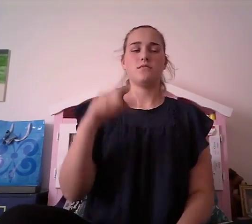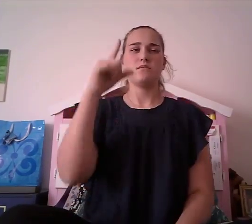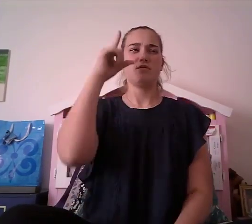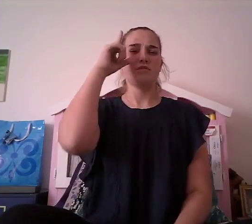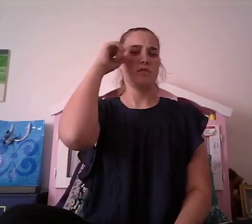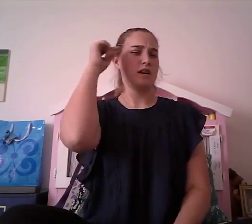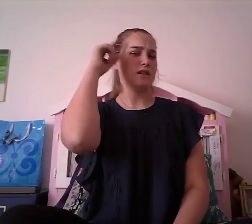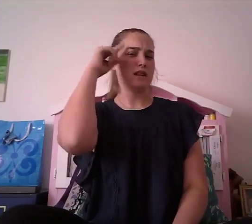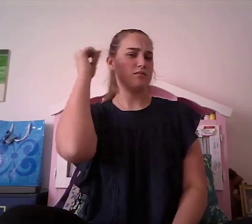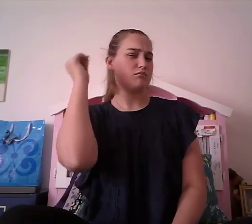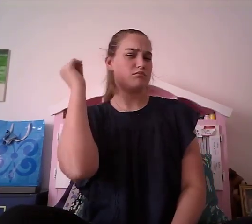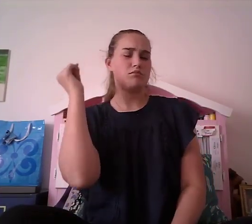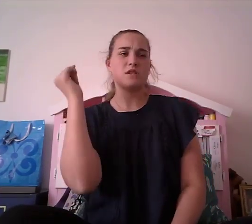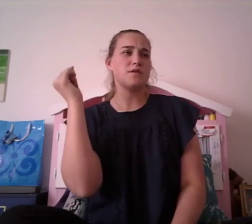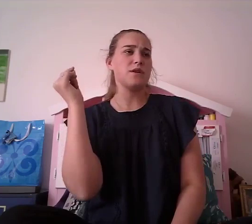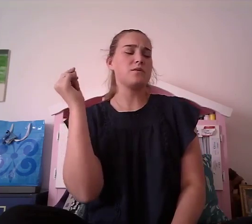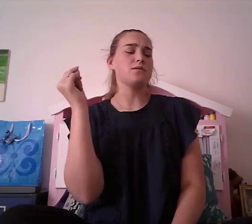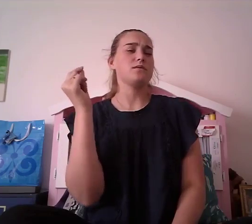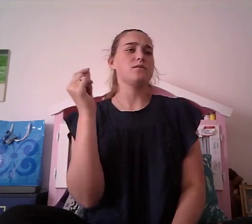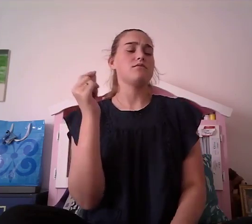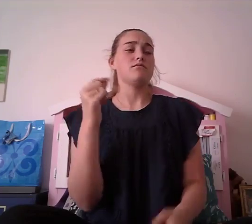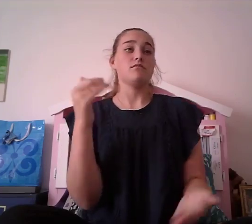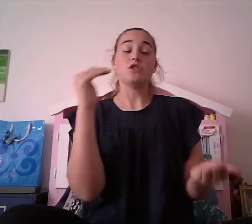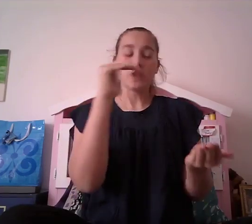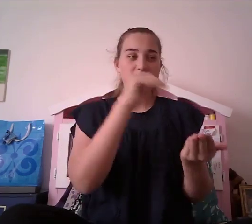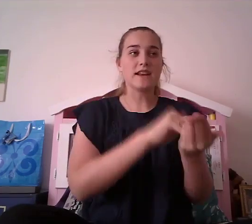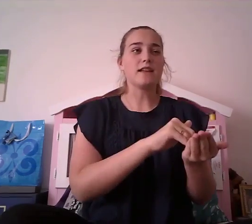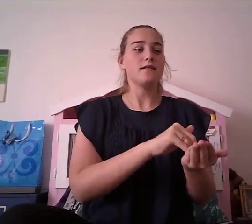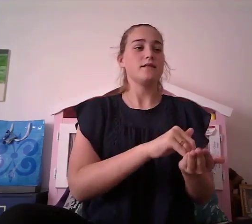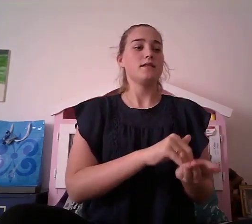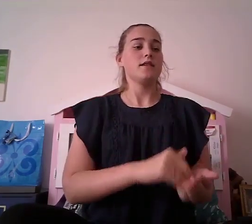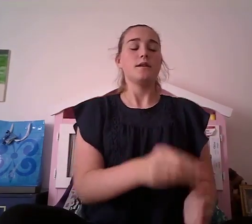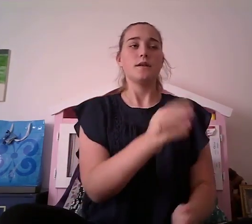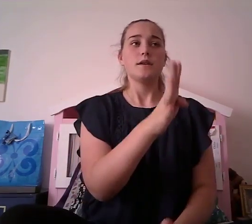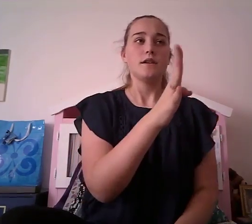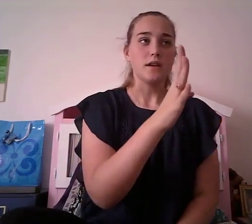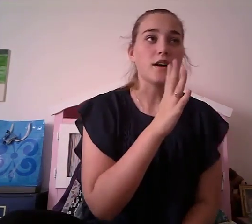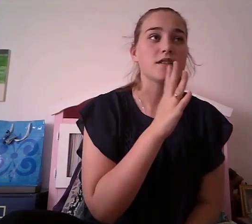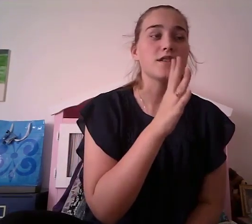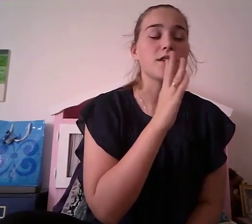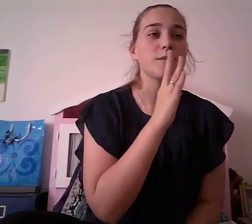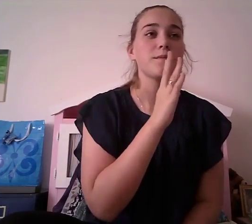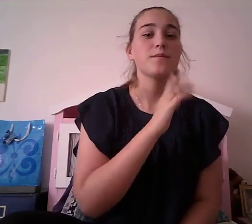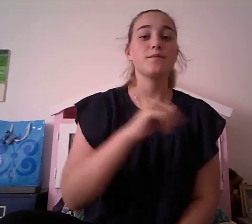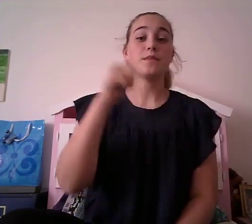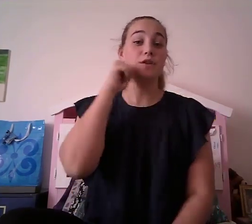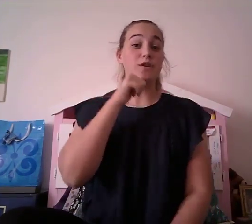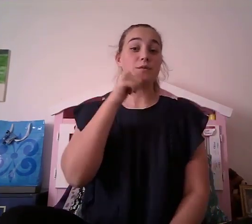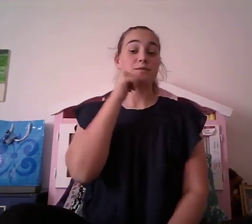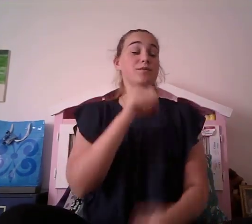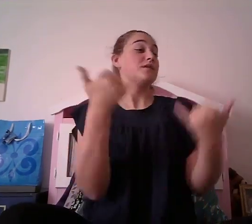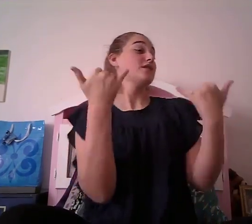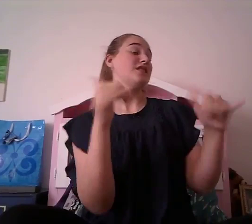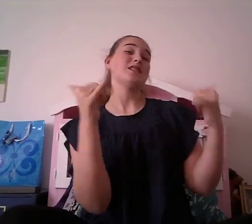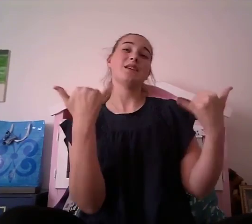So Gallaudet is confused. He tries again. He talks to her. But the girl, she just